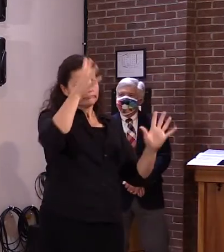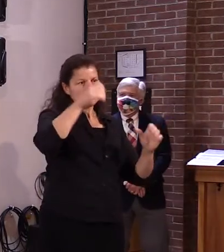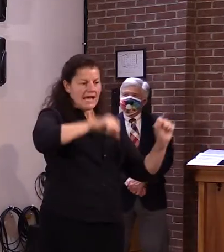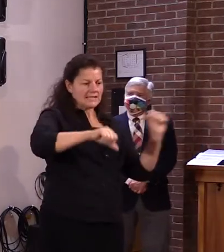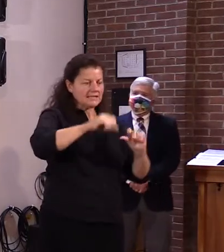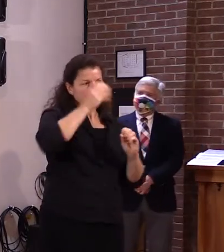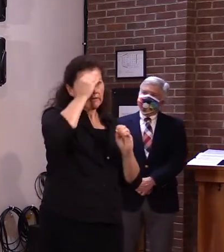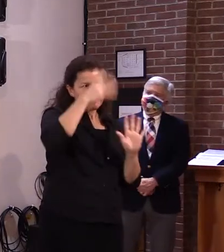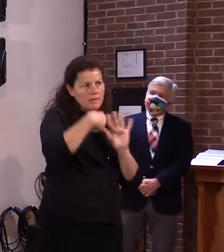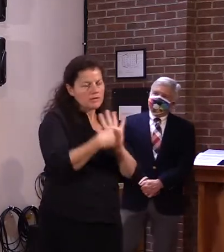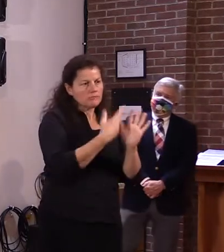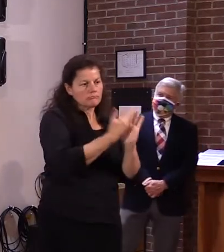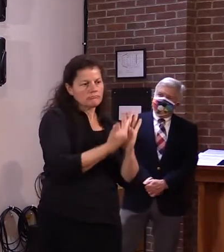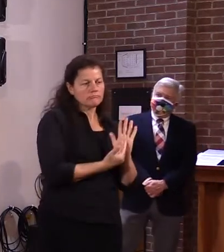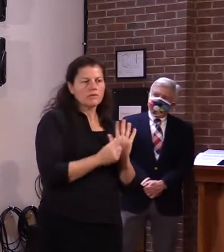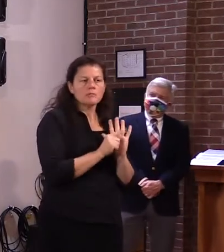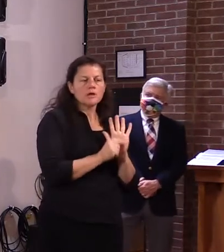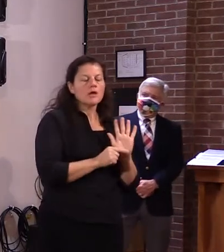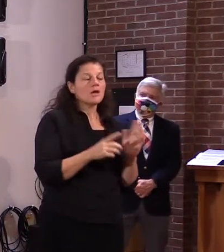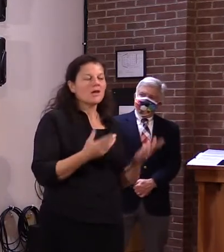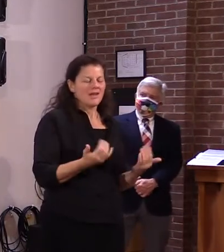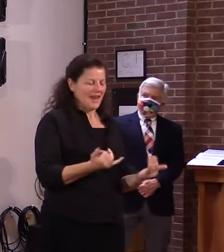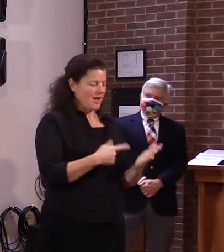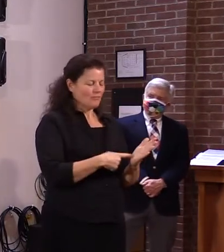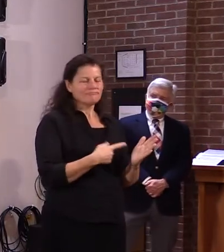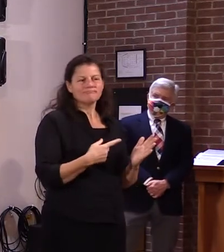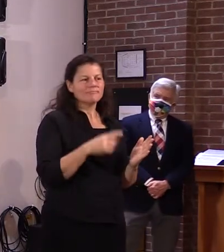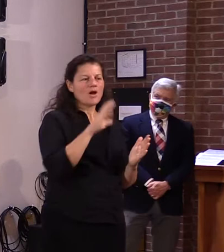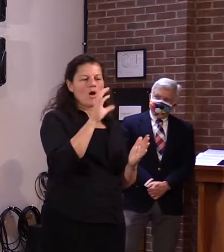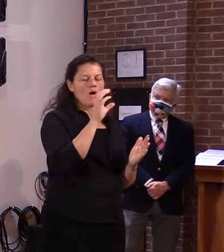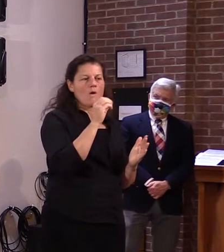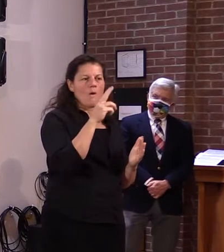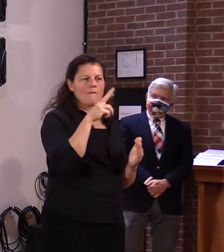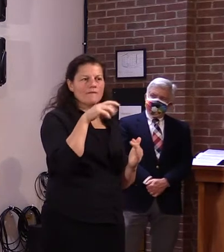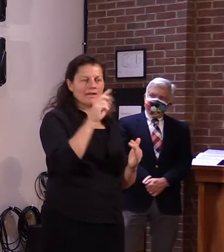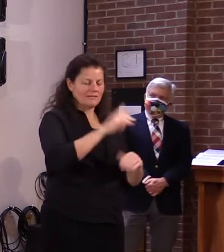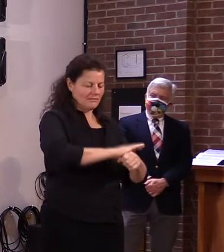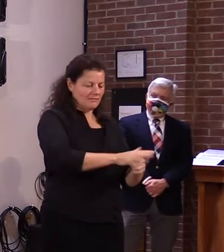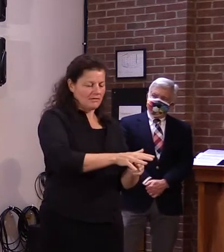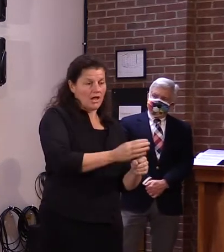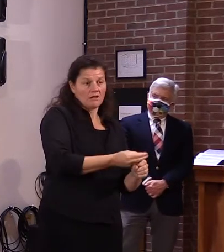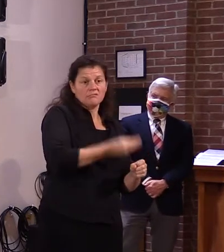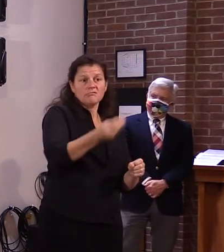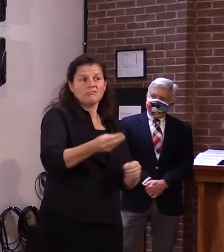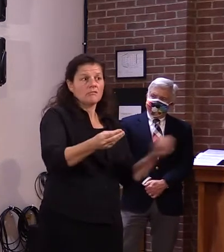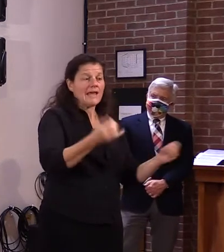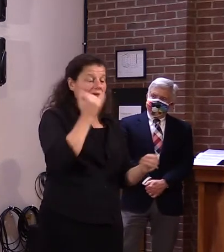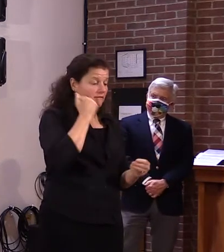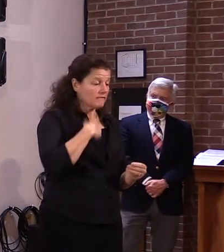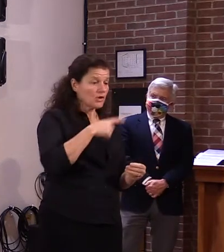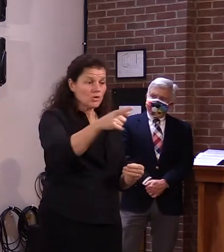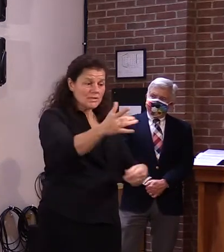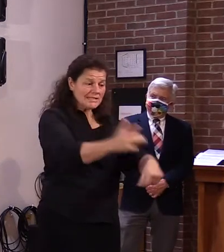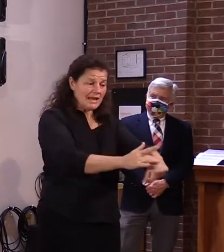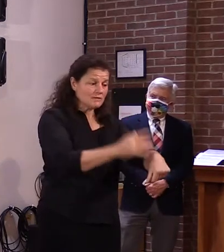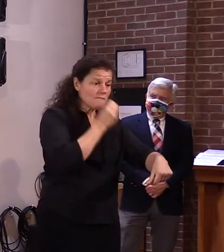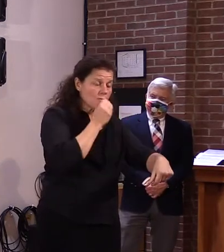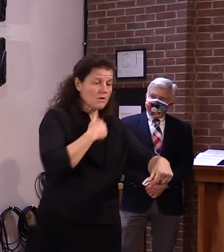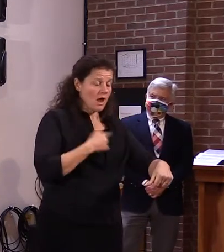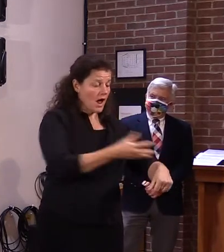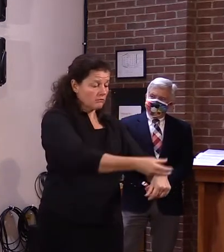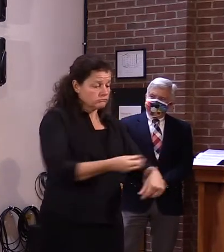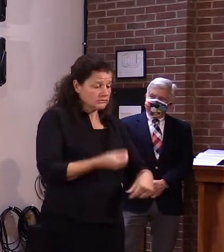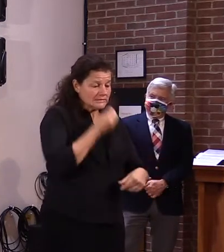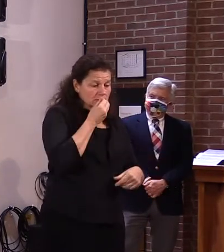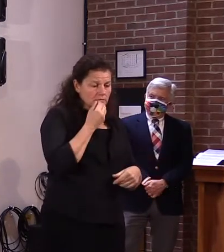COVID, there are really no evidence that transmission can occur by food, by eating food. With regard to your